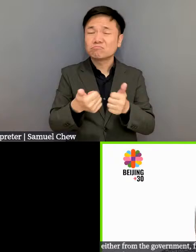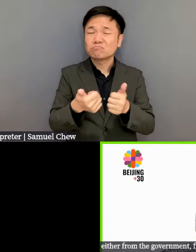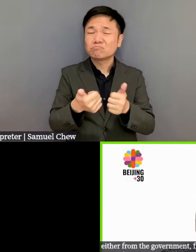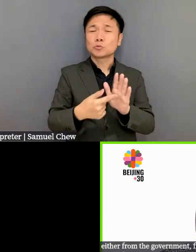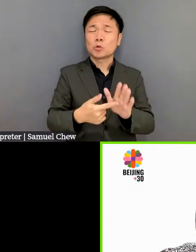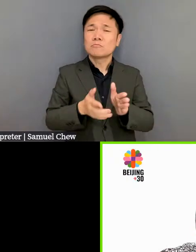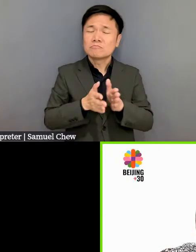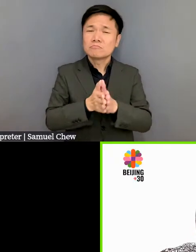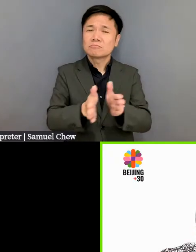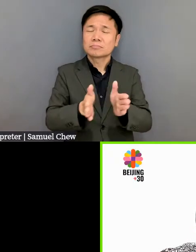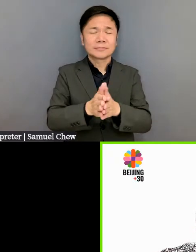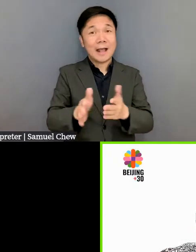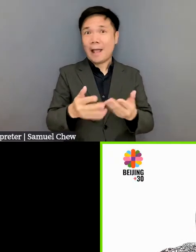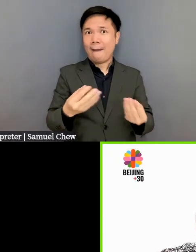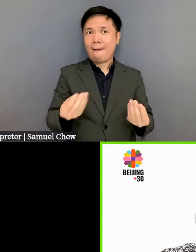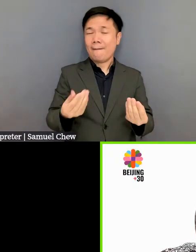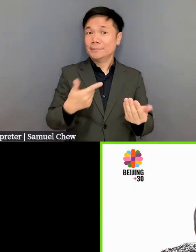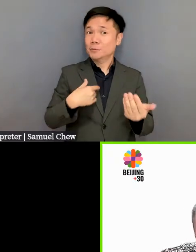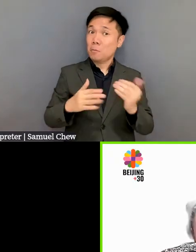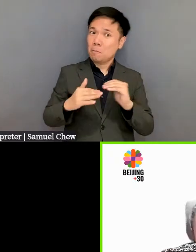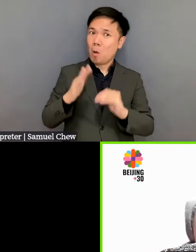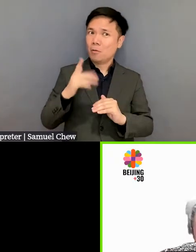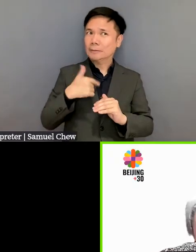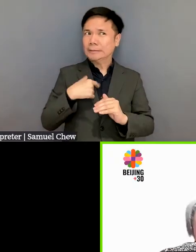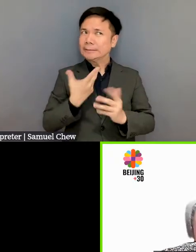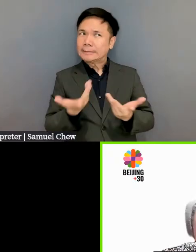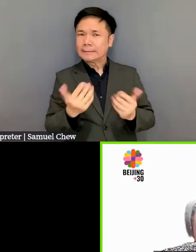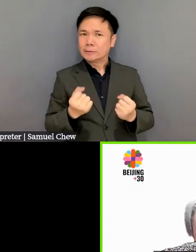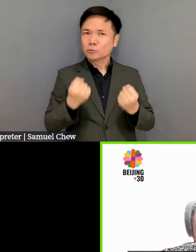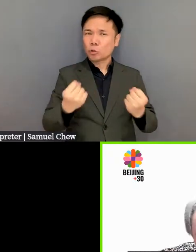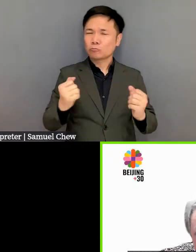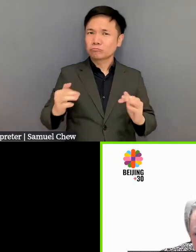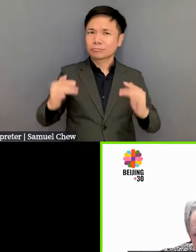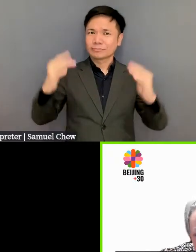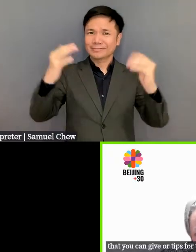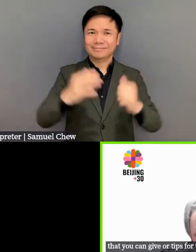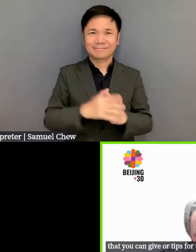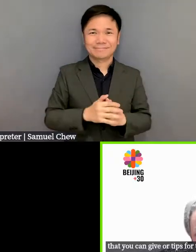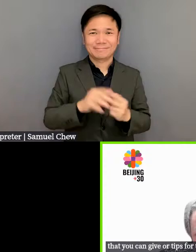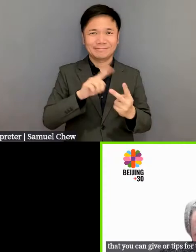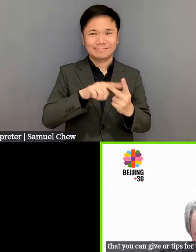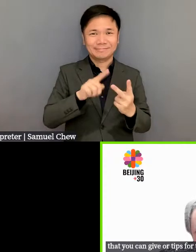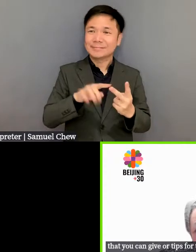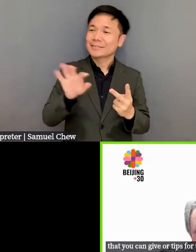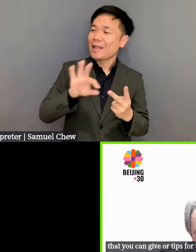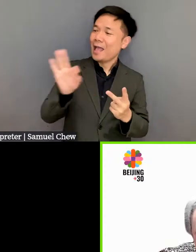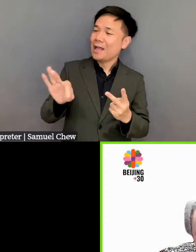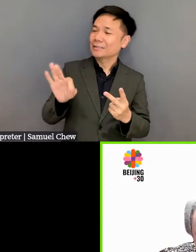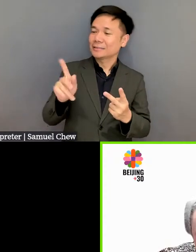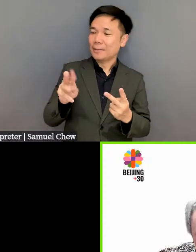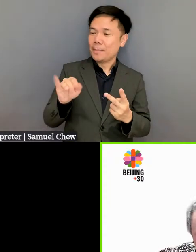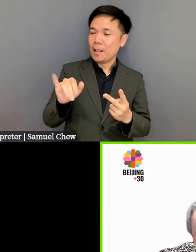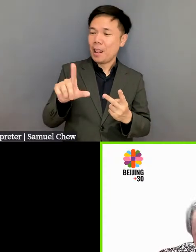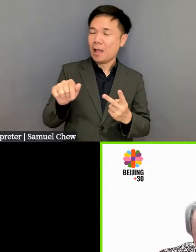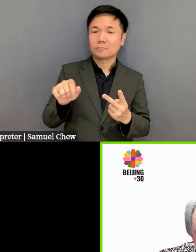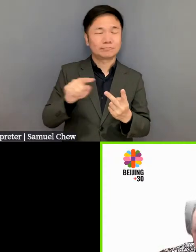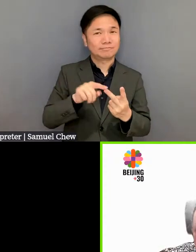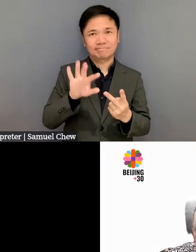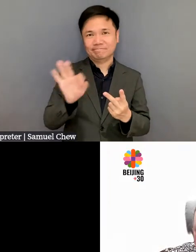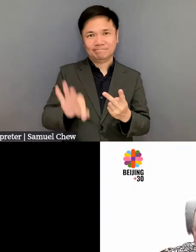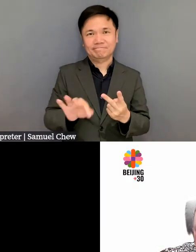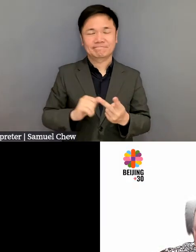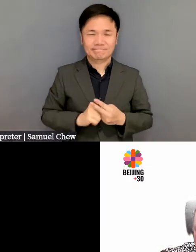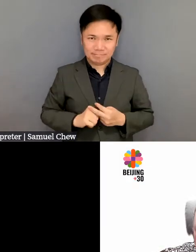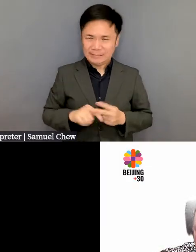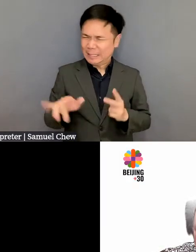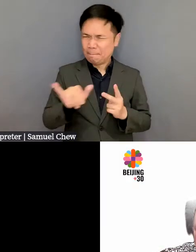or tips for that would be great. And then I will ask the same question to Camila, please. So thank you, May.